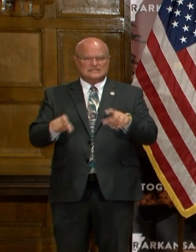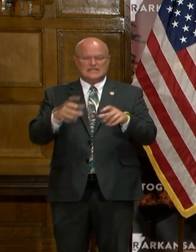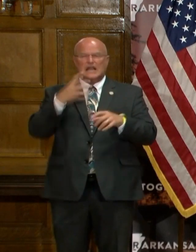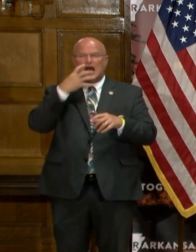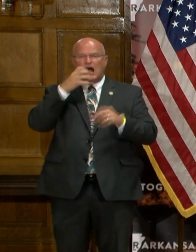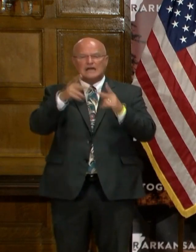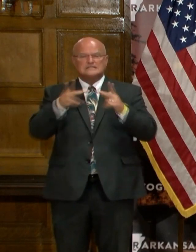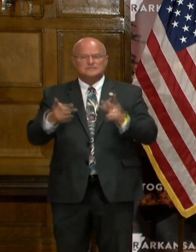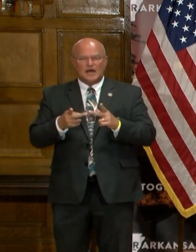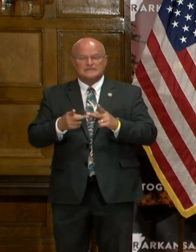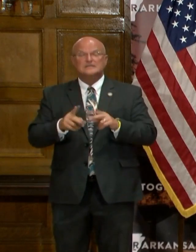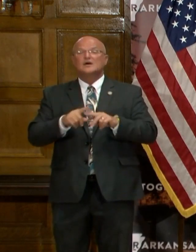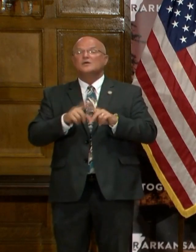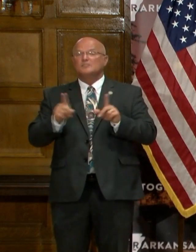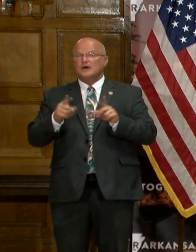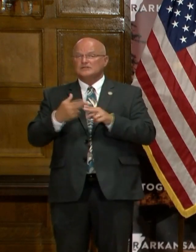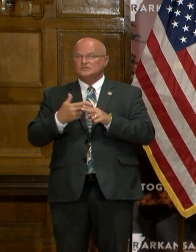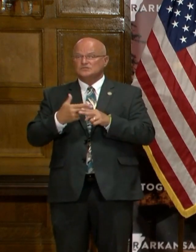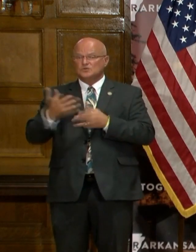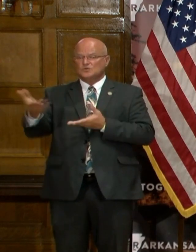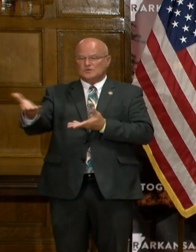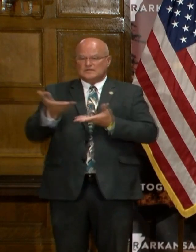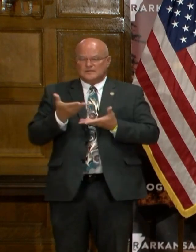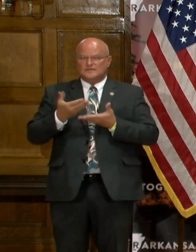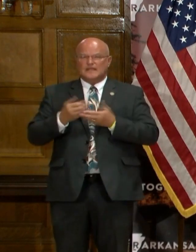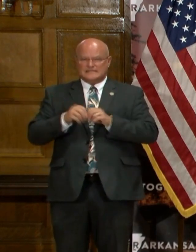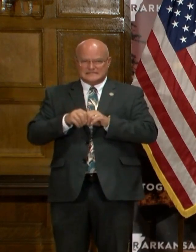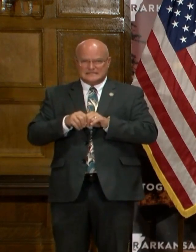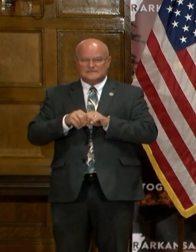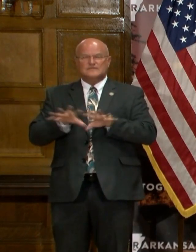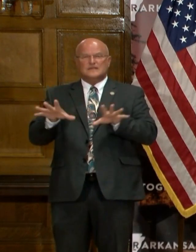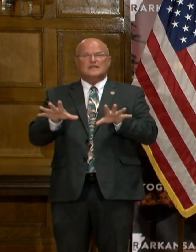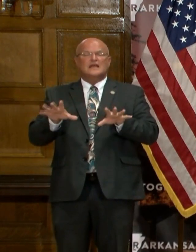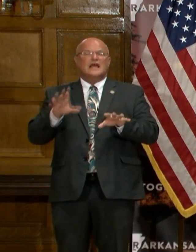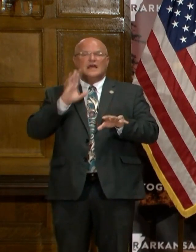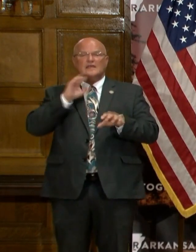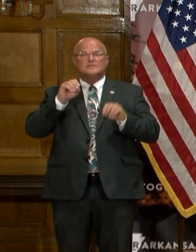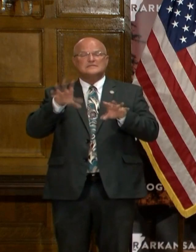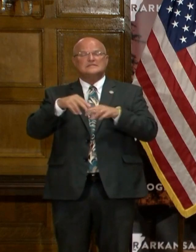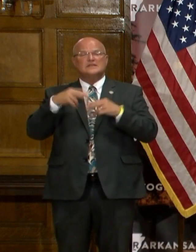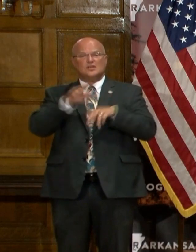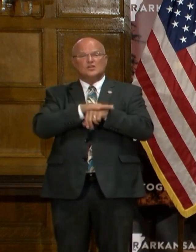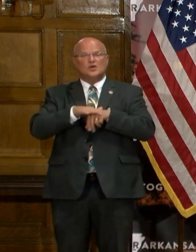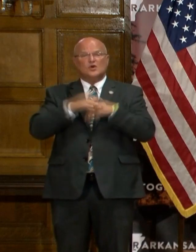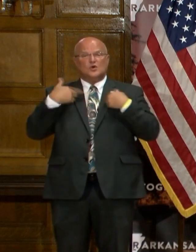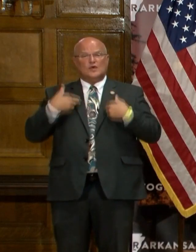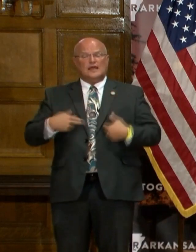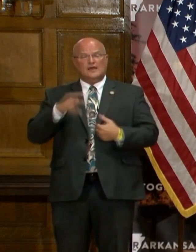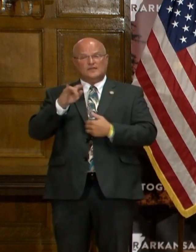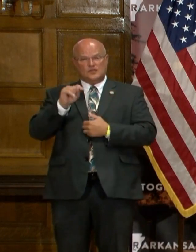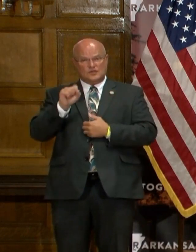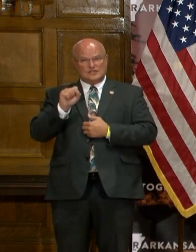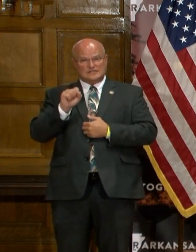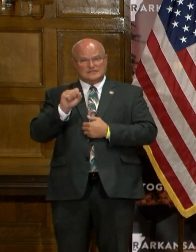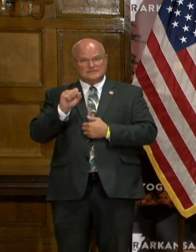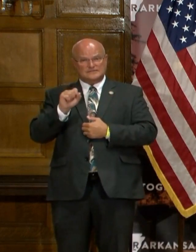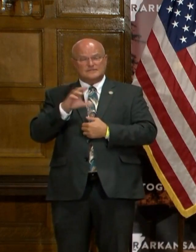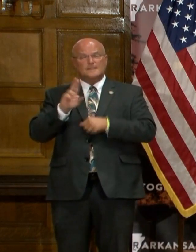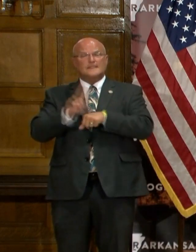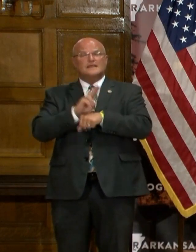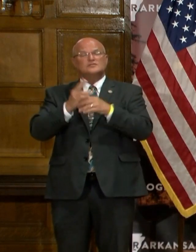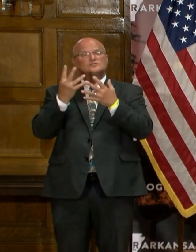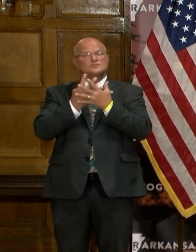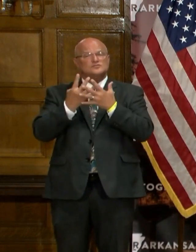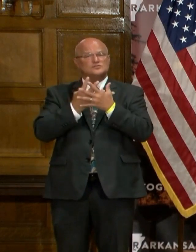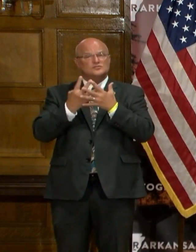hotspots. But we will be getting these shortly and we'll be deploying them. These have been deployed to local health units and are being used to